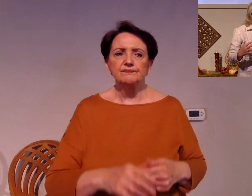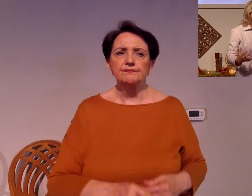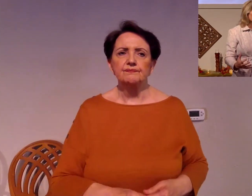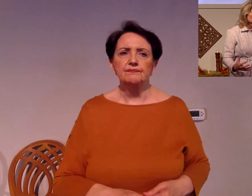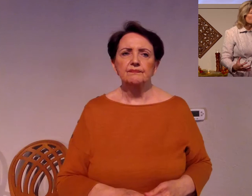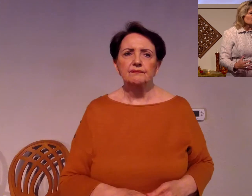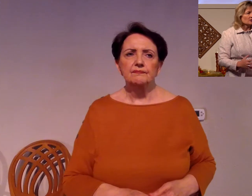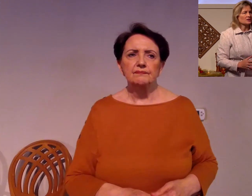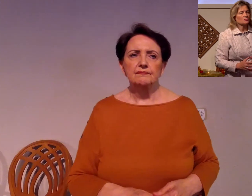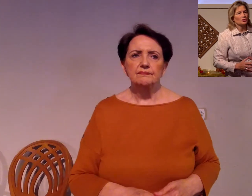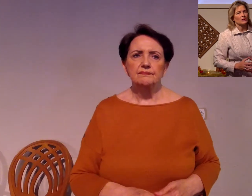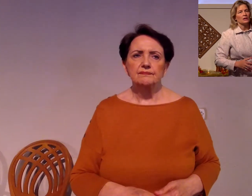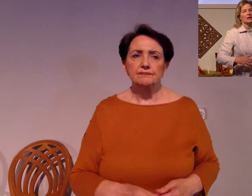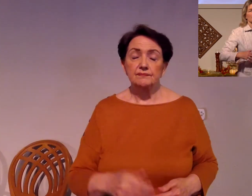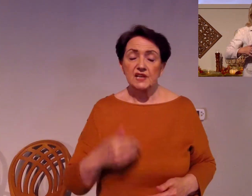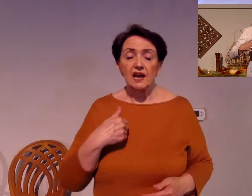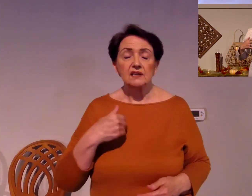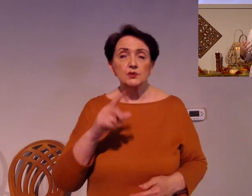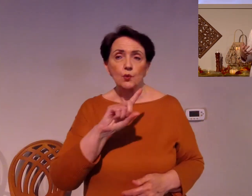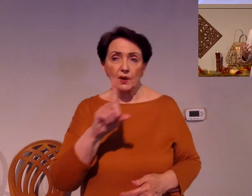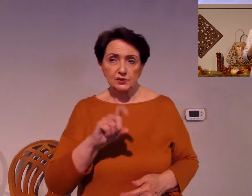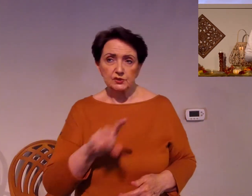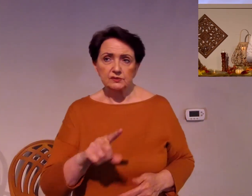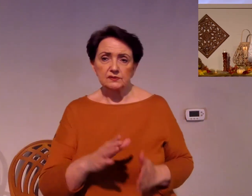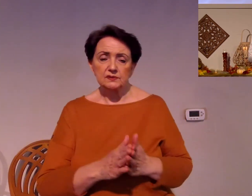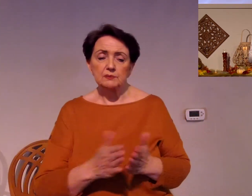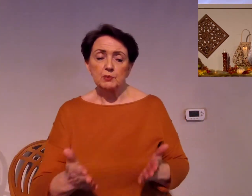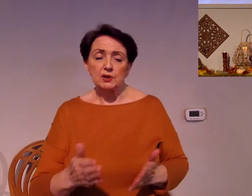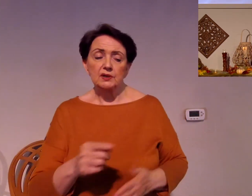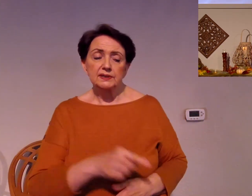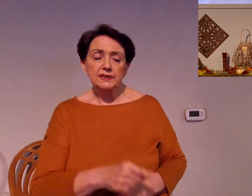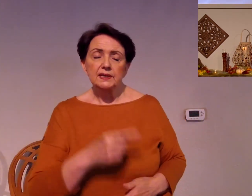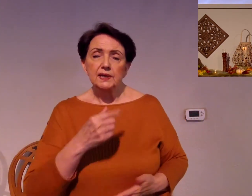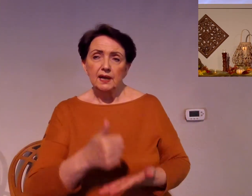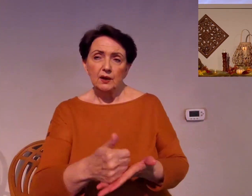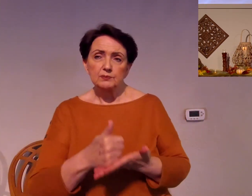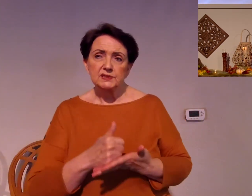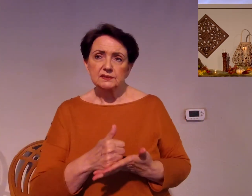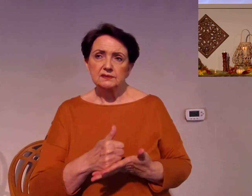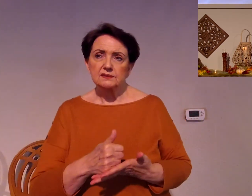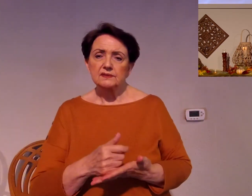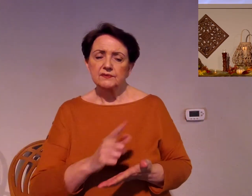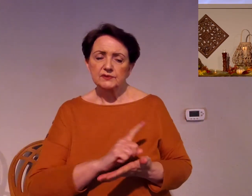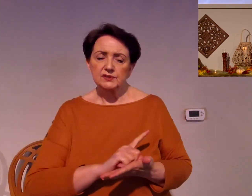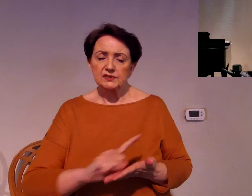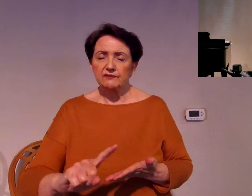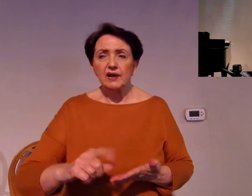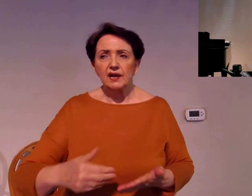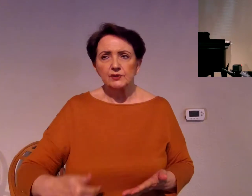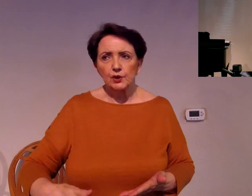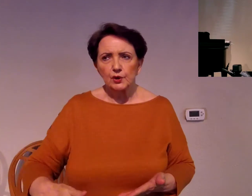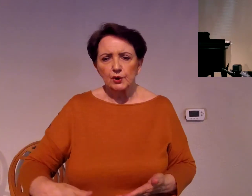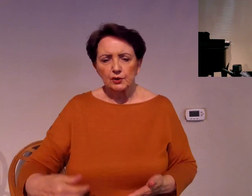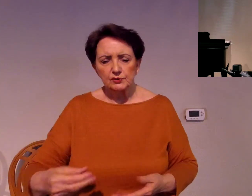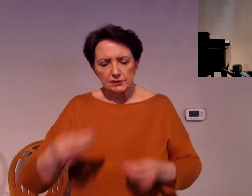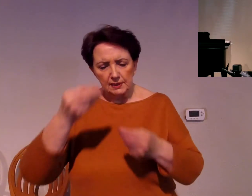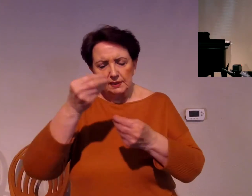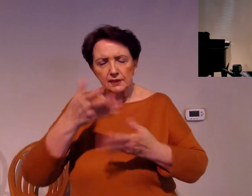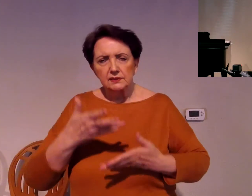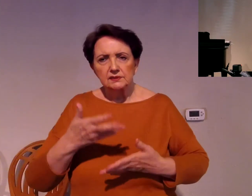So there are questions in this book. He helps us, but there's this divine urge that is telling us